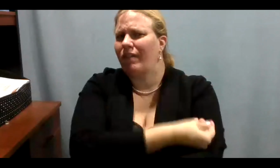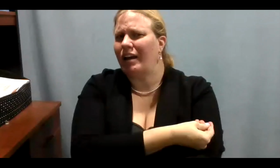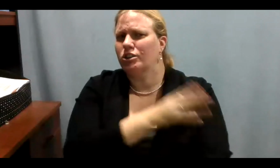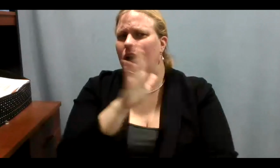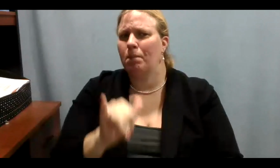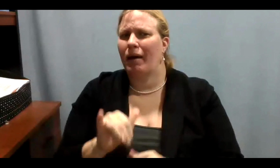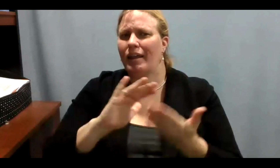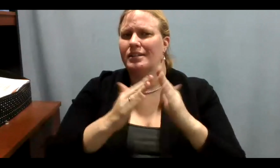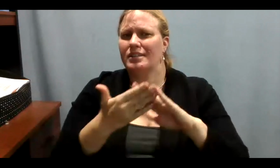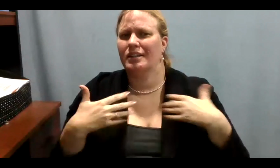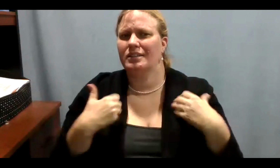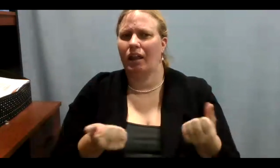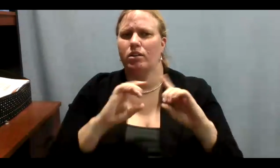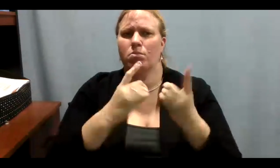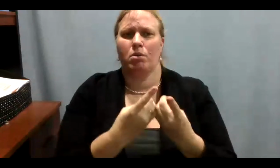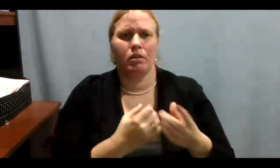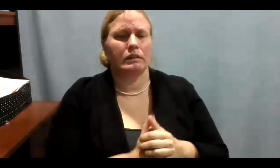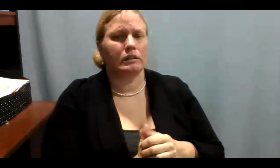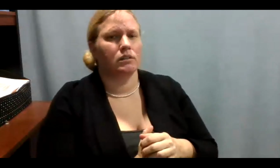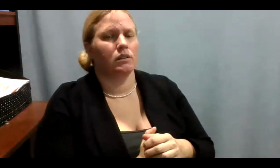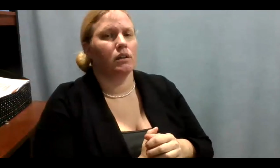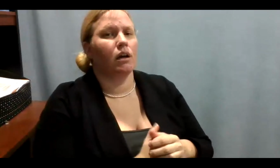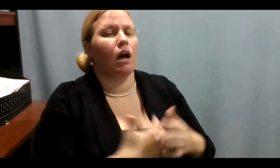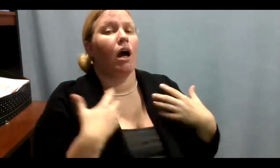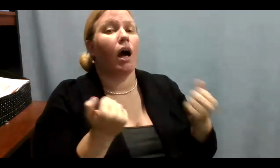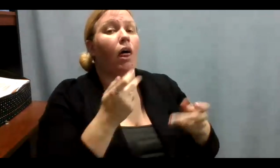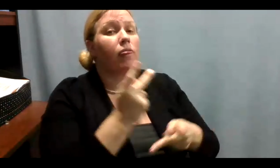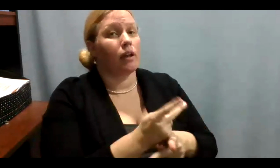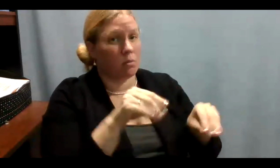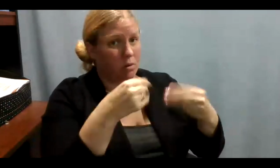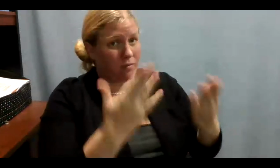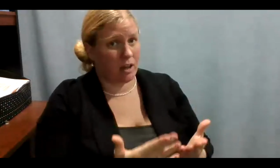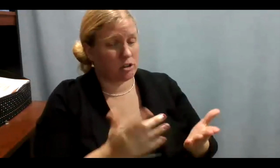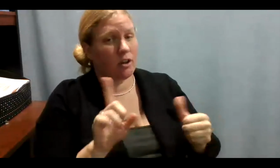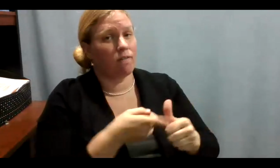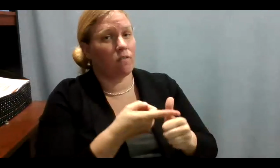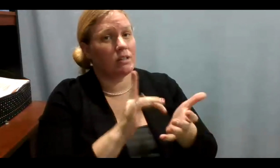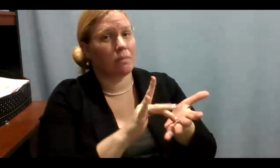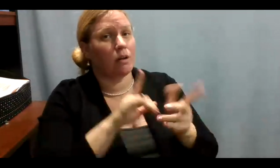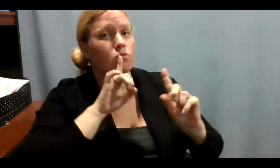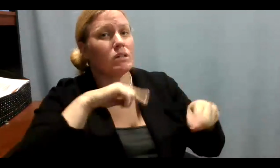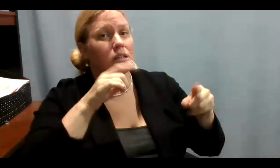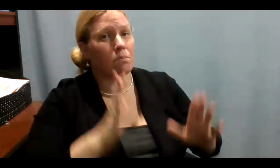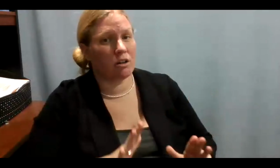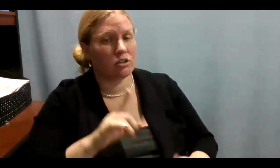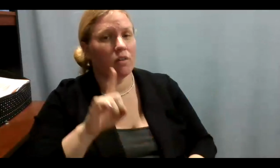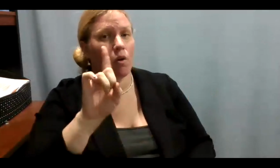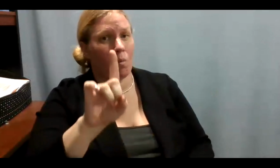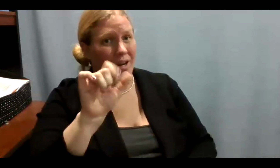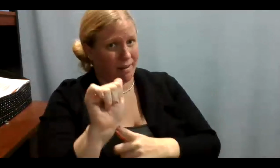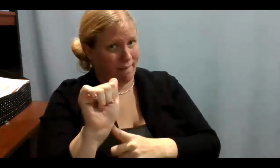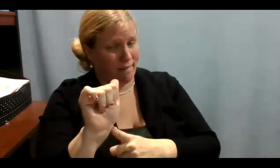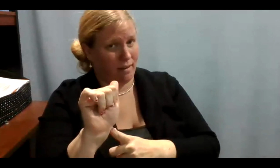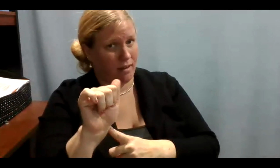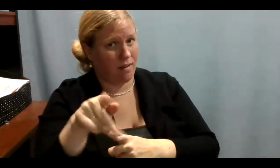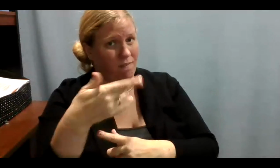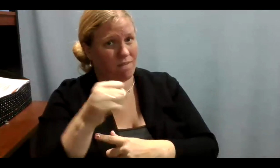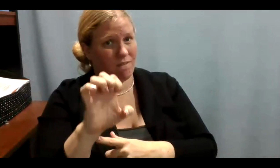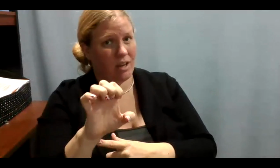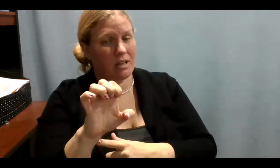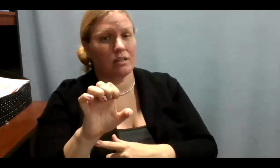so we will be targeting health care providers um in first medical and first one a um phase